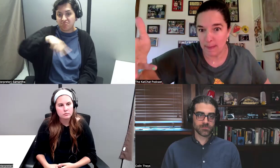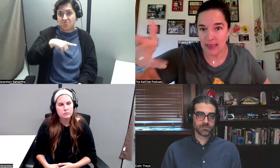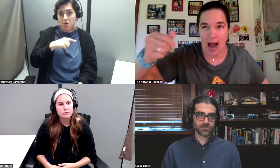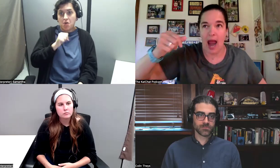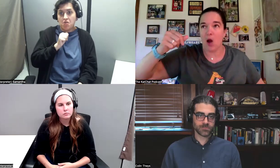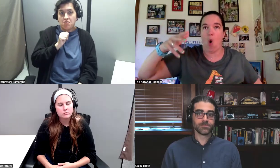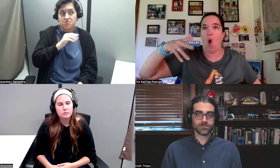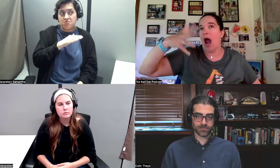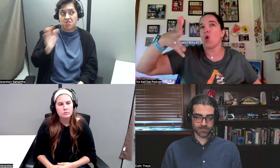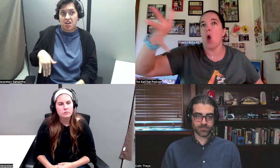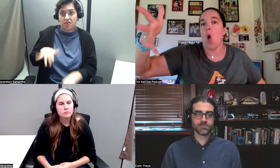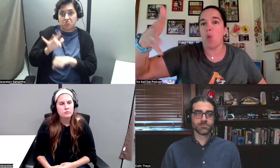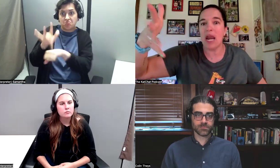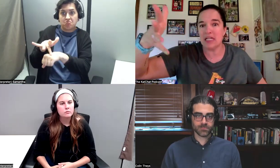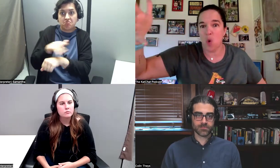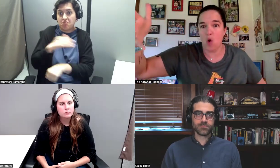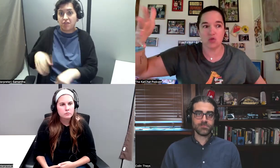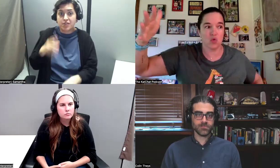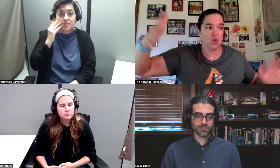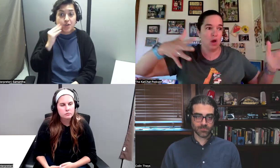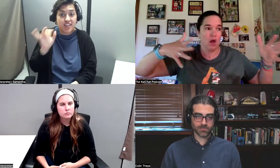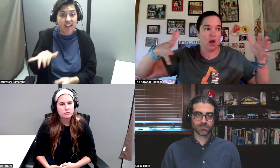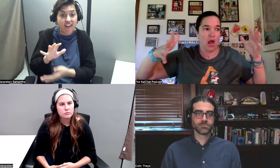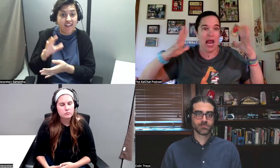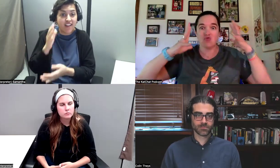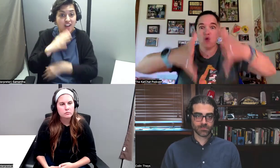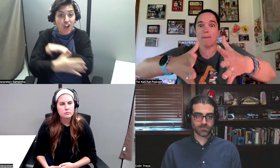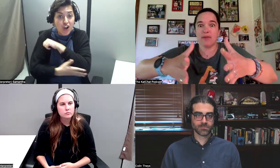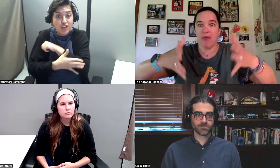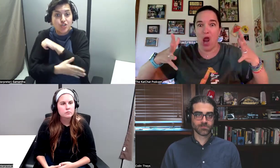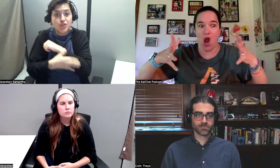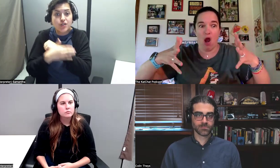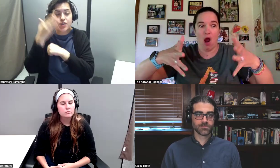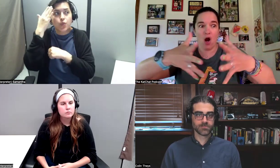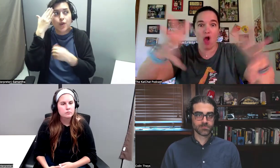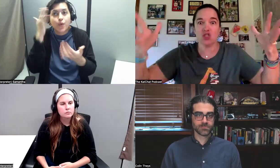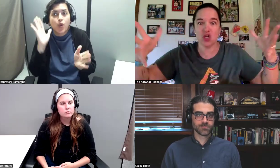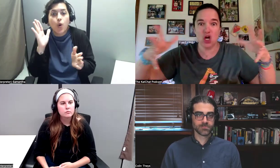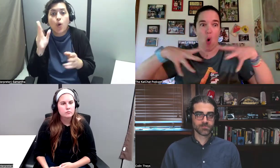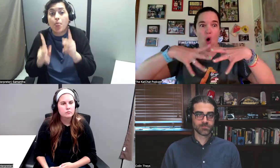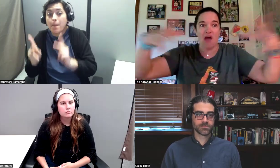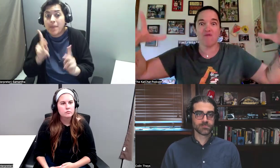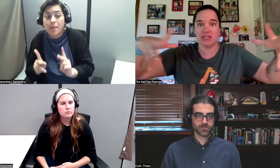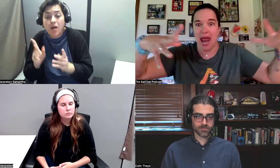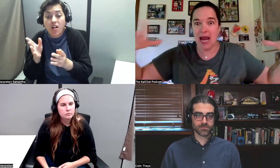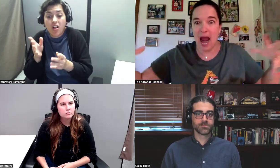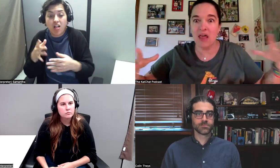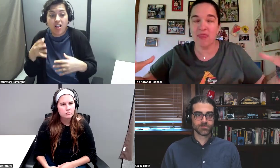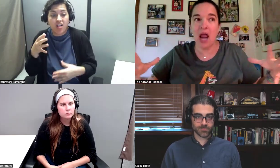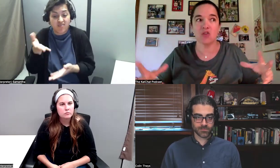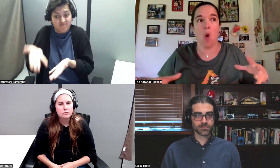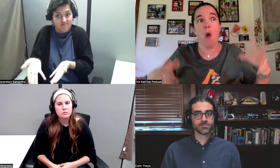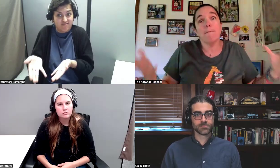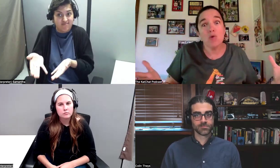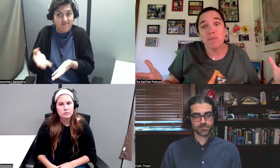are going to be like, or I don't know what is going to interrupt their culture or everyday kind